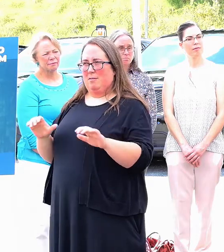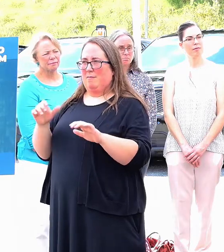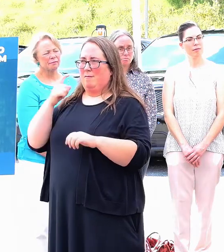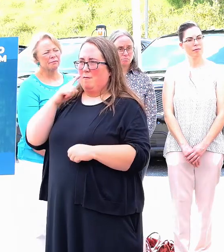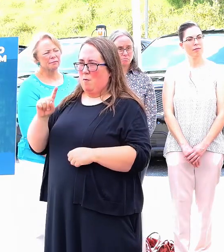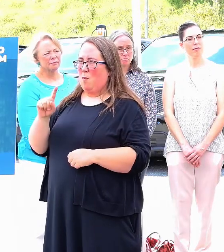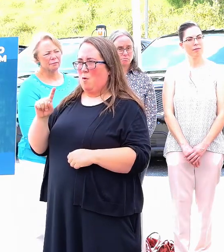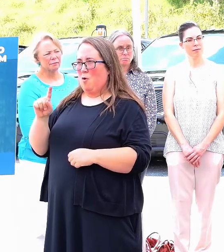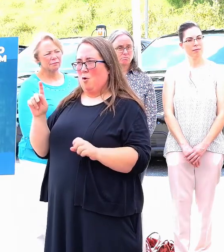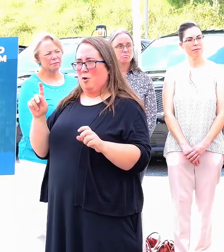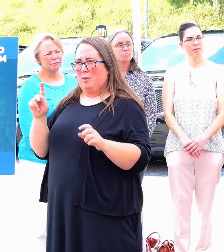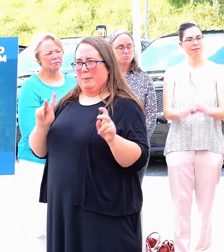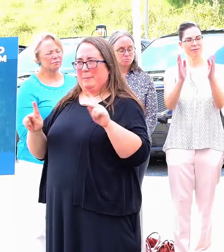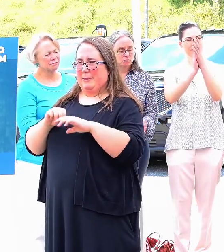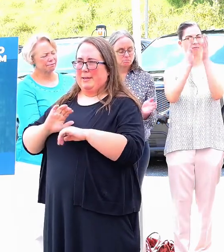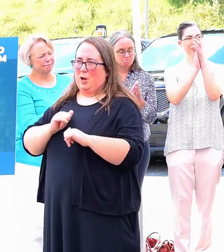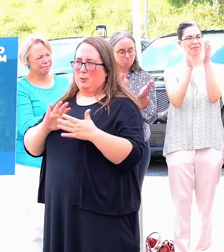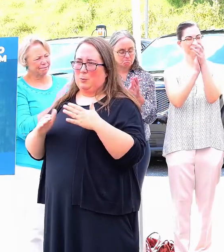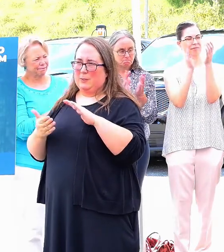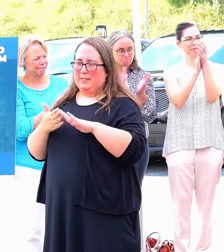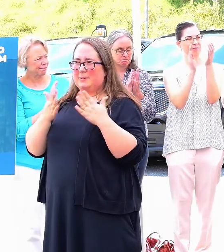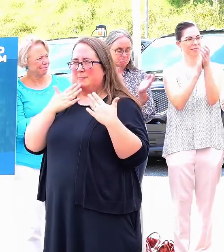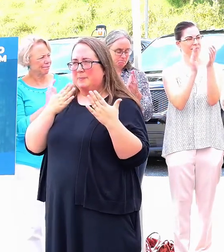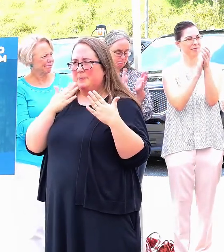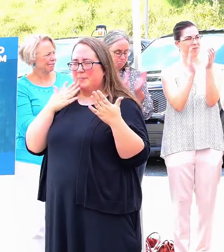behalf of our community.